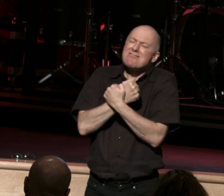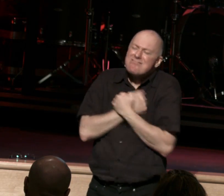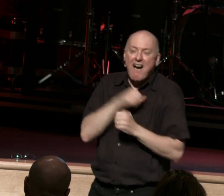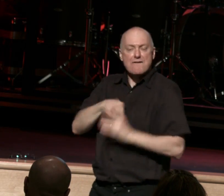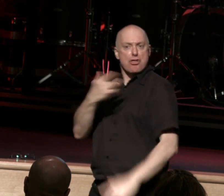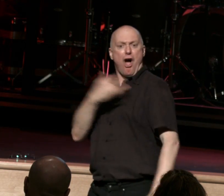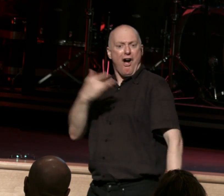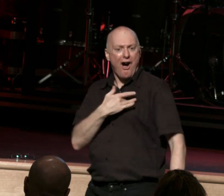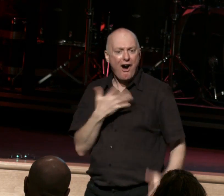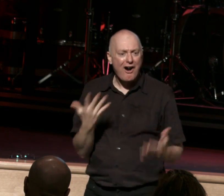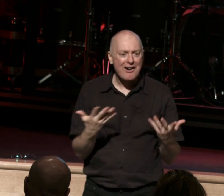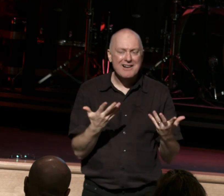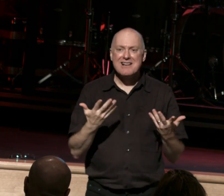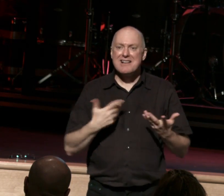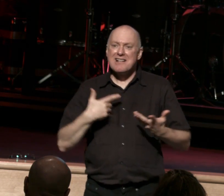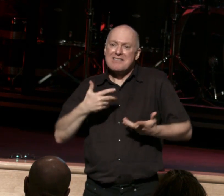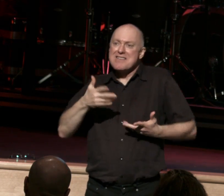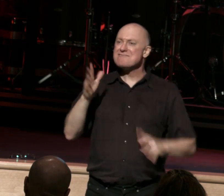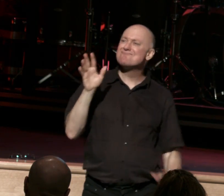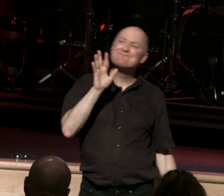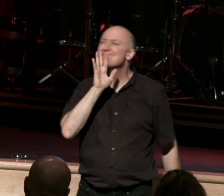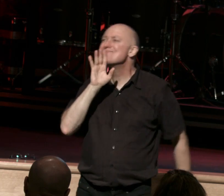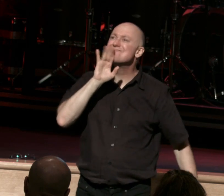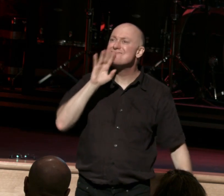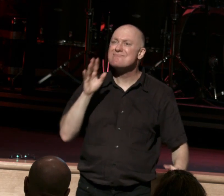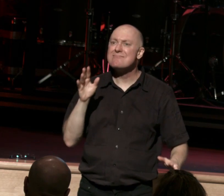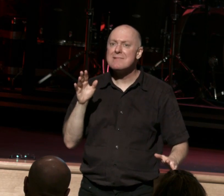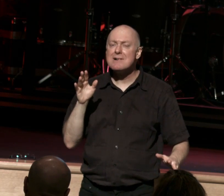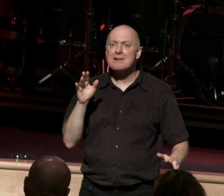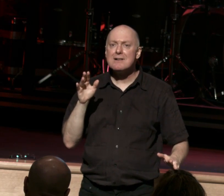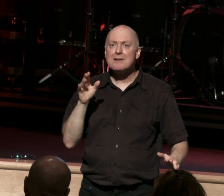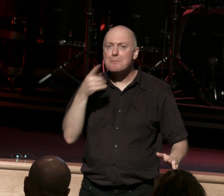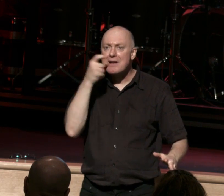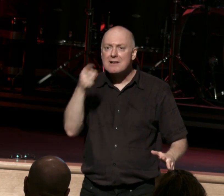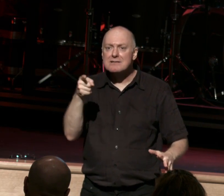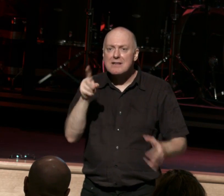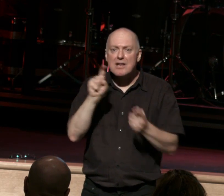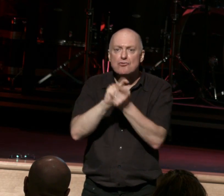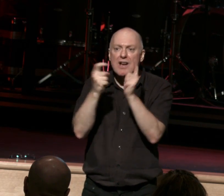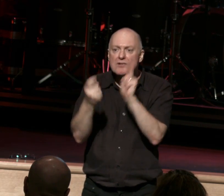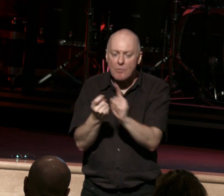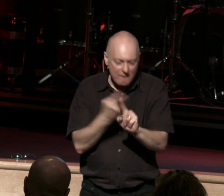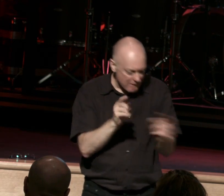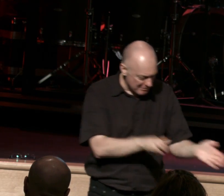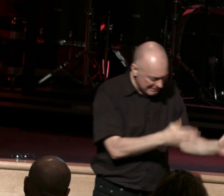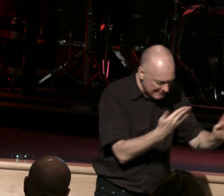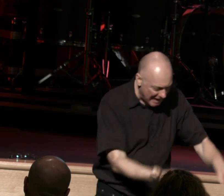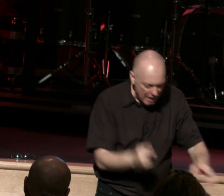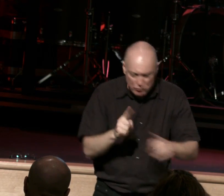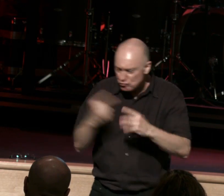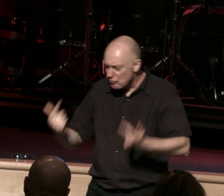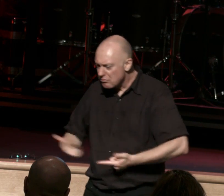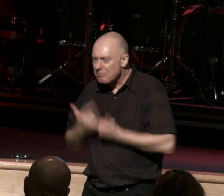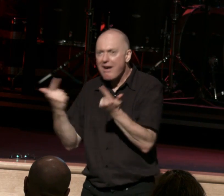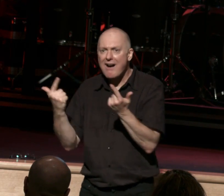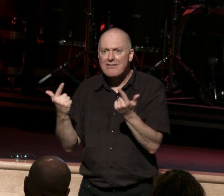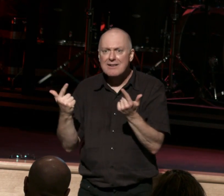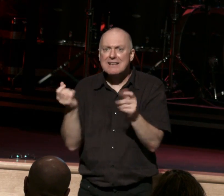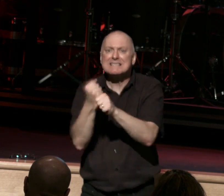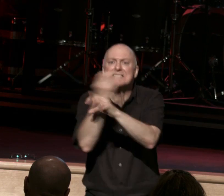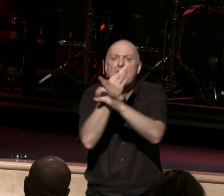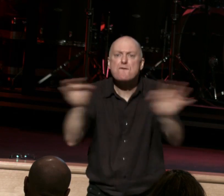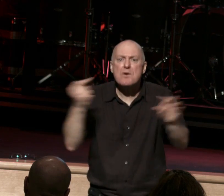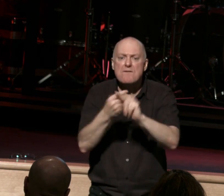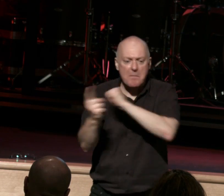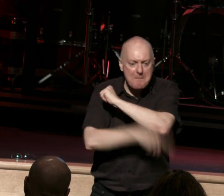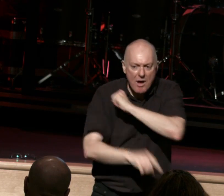There's a love in their heart. There's an articulation with their voice. Why? Because they have been transformed from death to life.